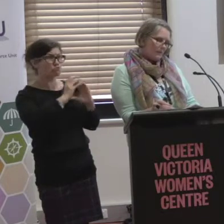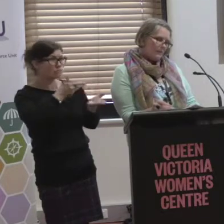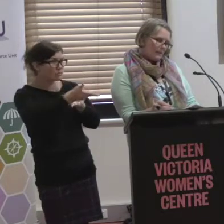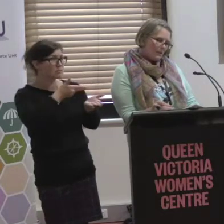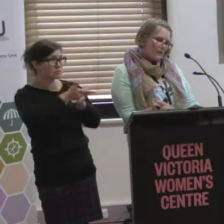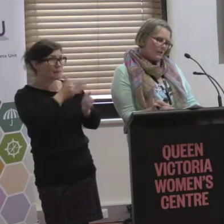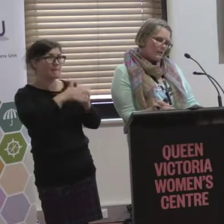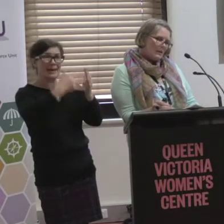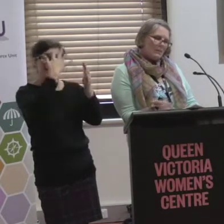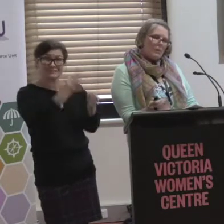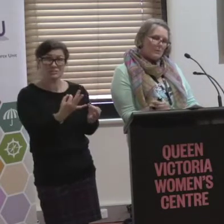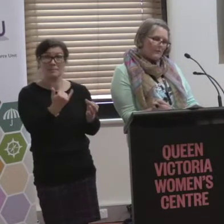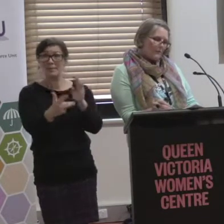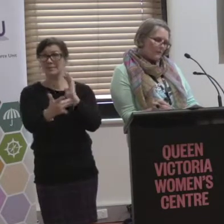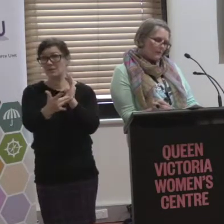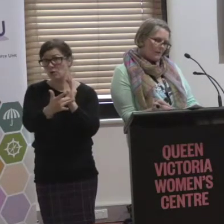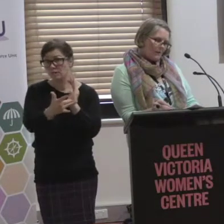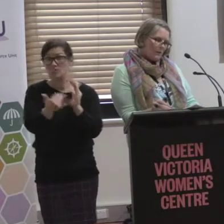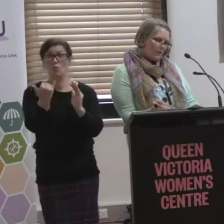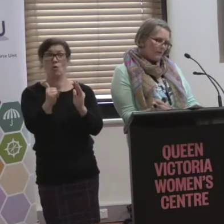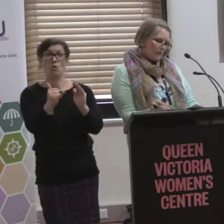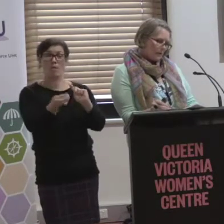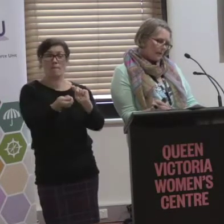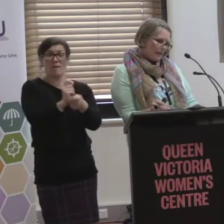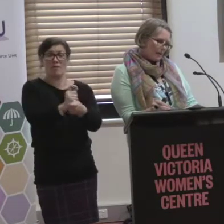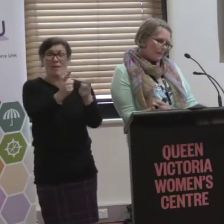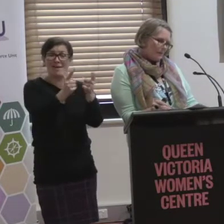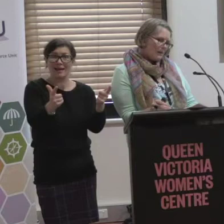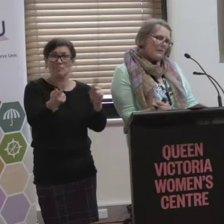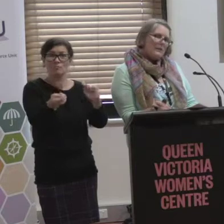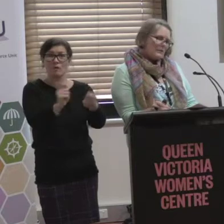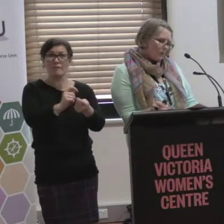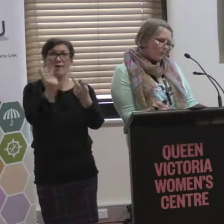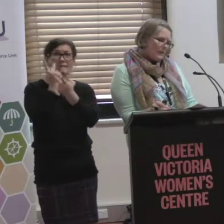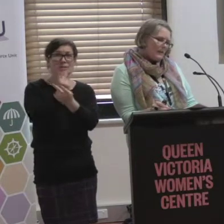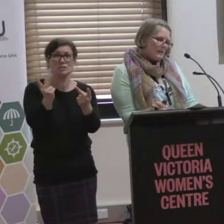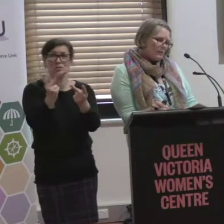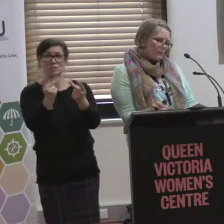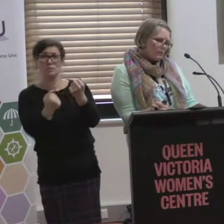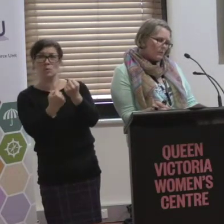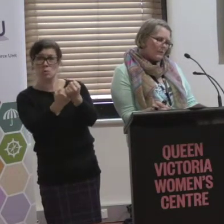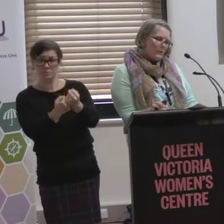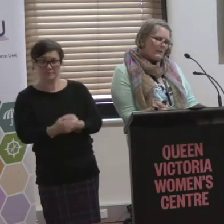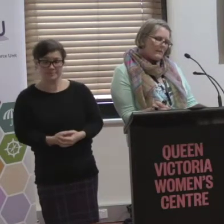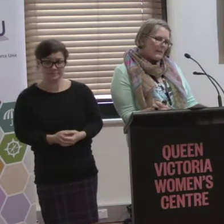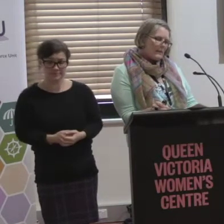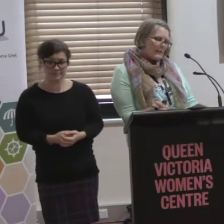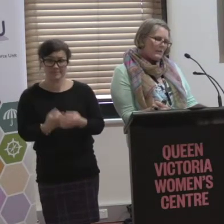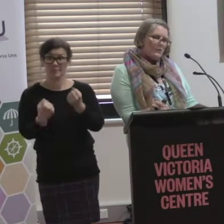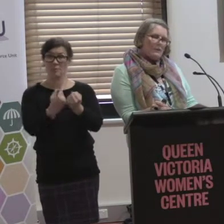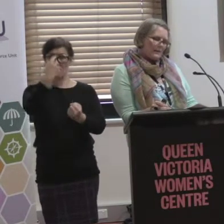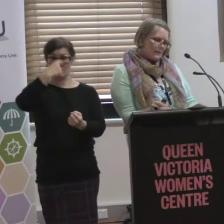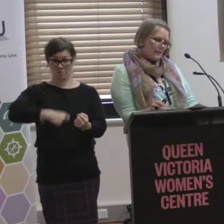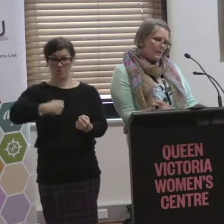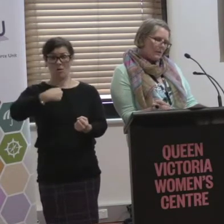decision, technology, or modified language and visual aids. Supporting an individual to exercise their